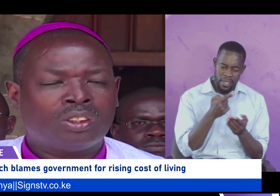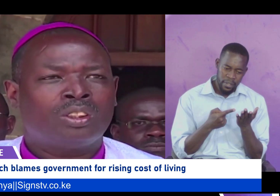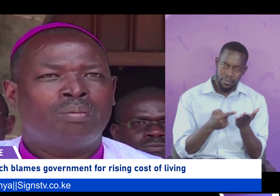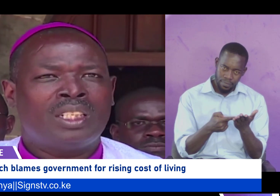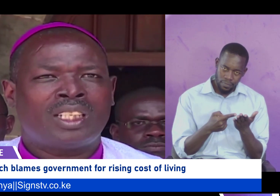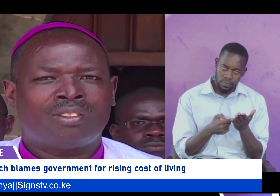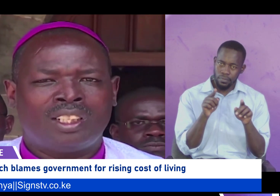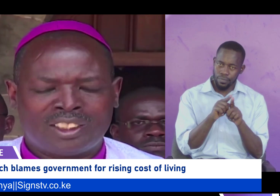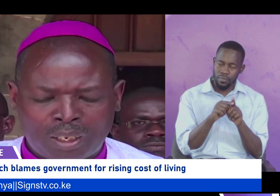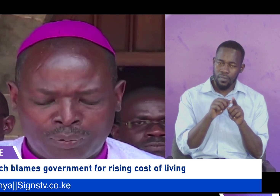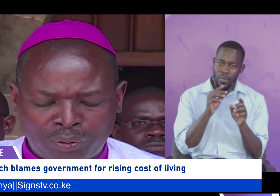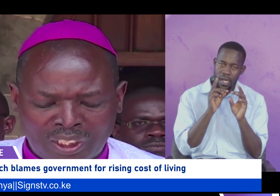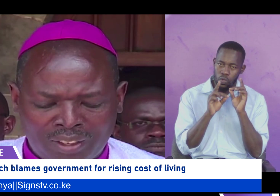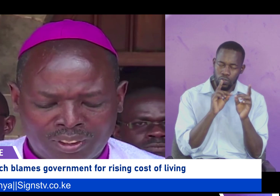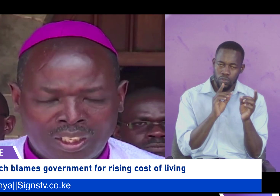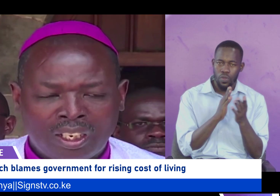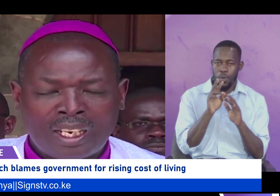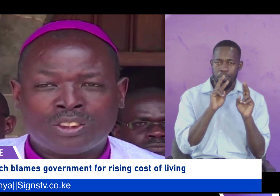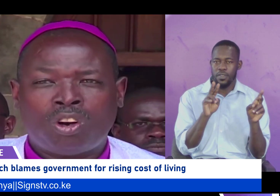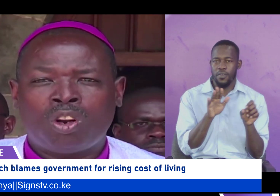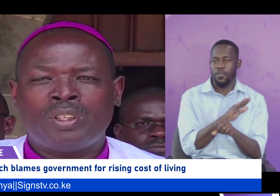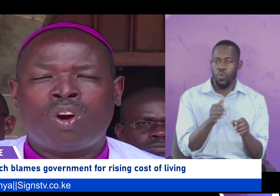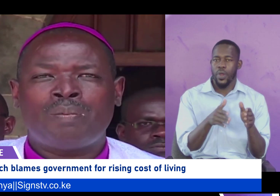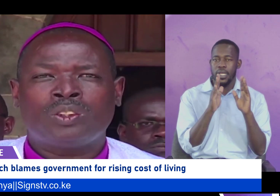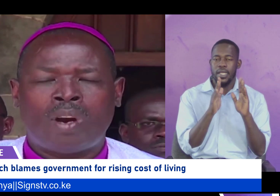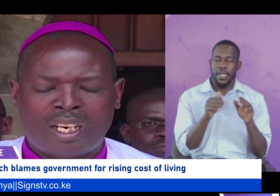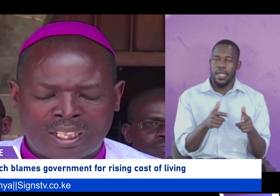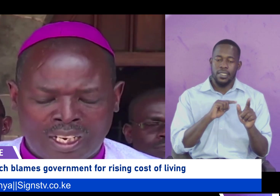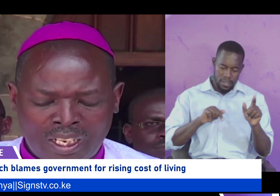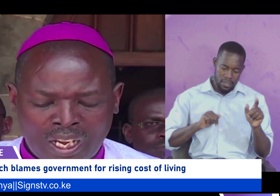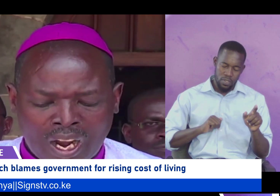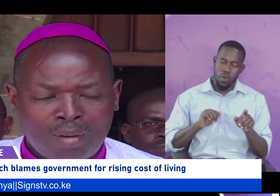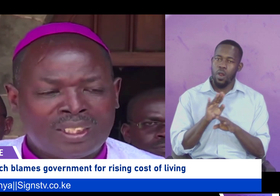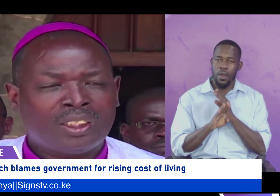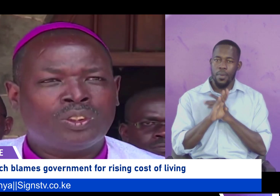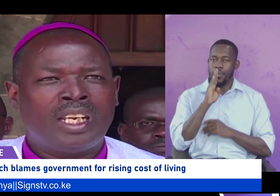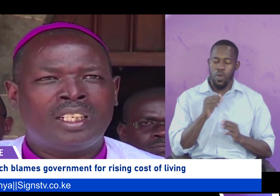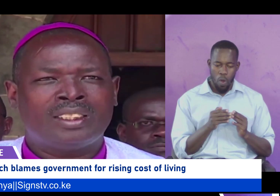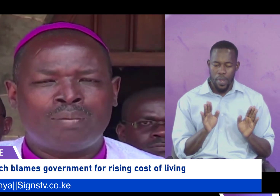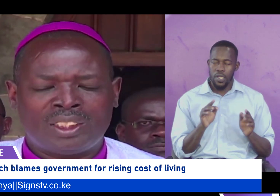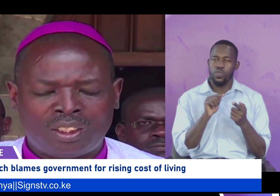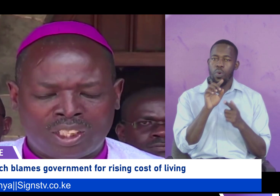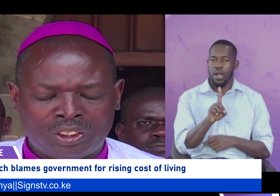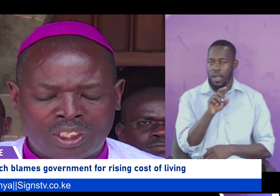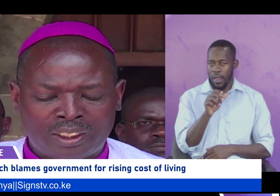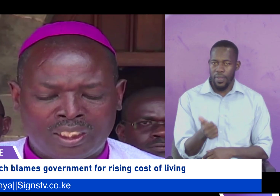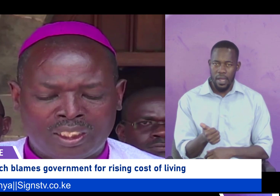not means that will disrupt people's life. Let us all be open to one another. Our message today is a message of reconciliation.